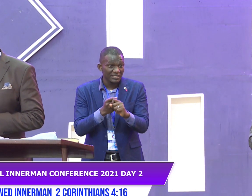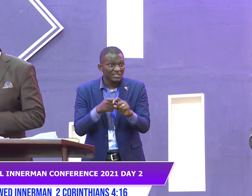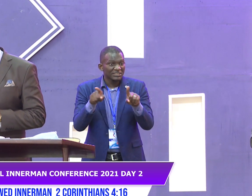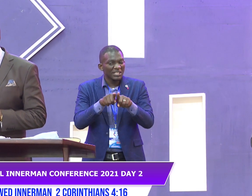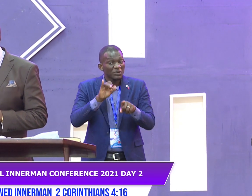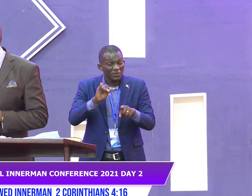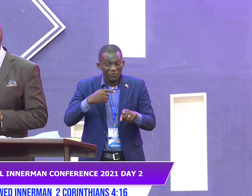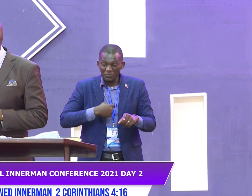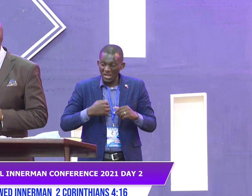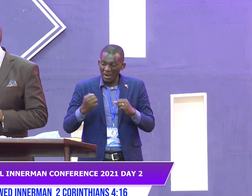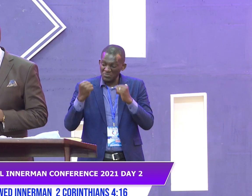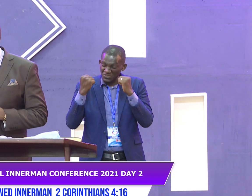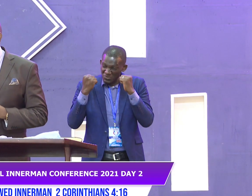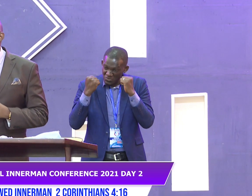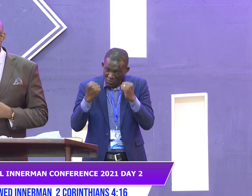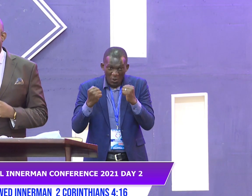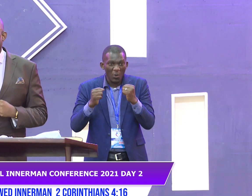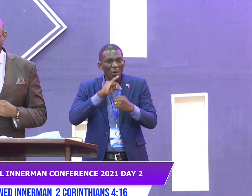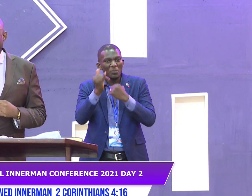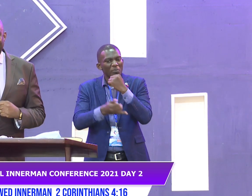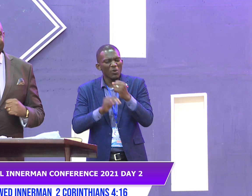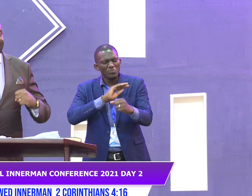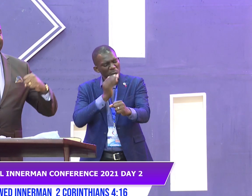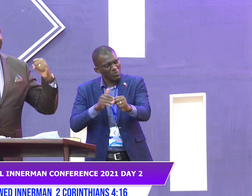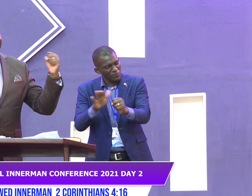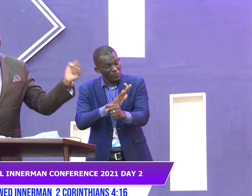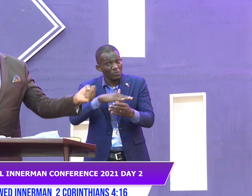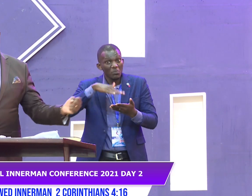difficult. However powerful Joshua would be,